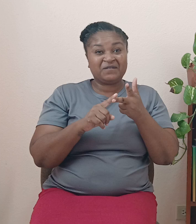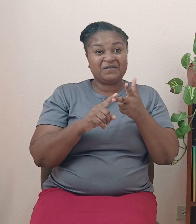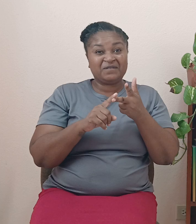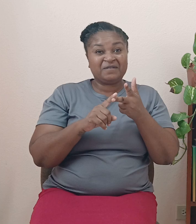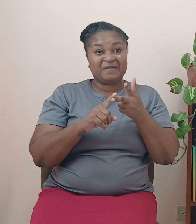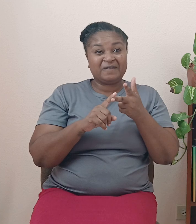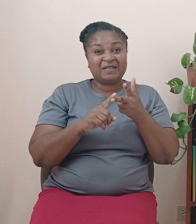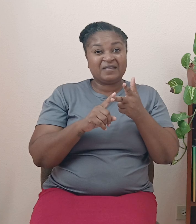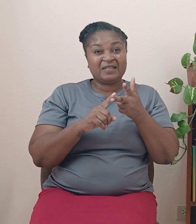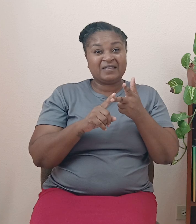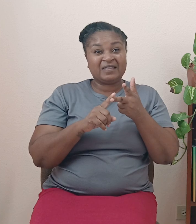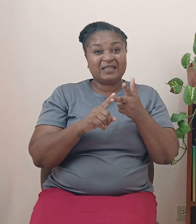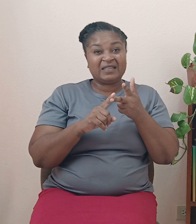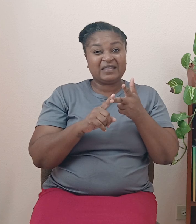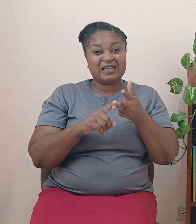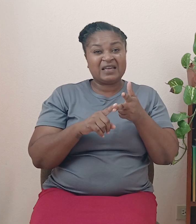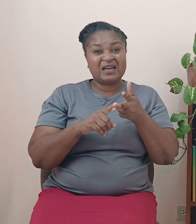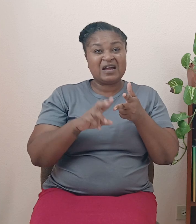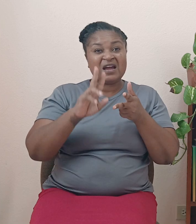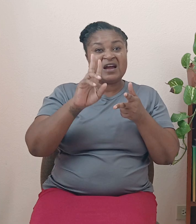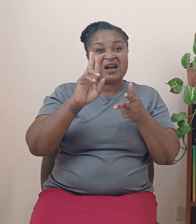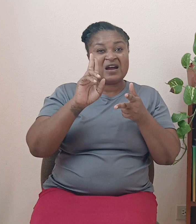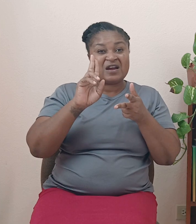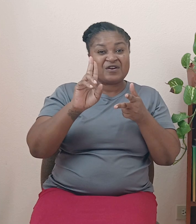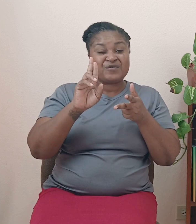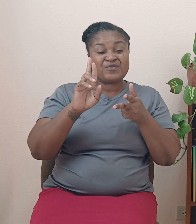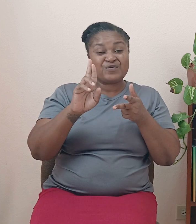C. She knew that he was related to Naomi and her.